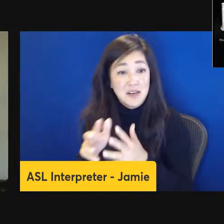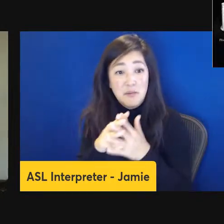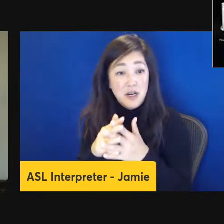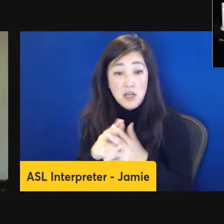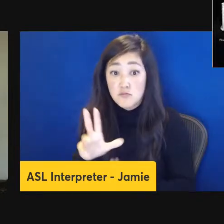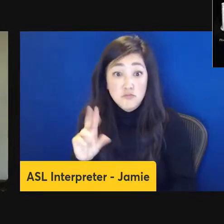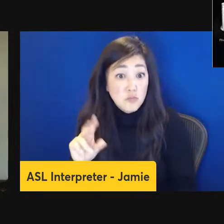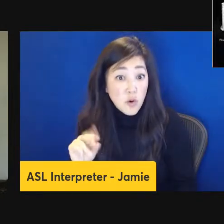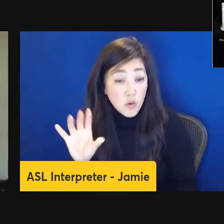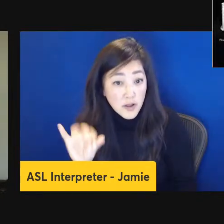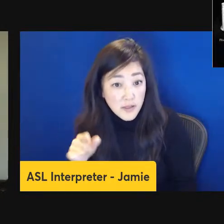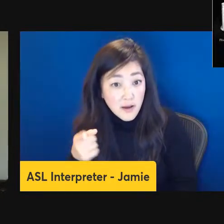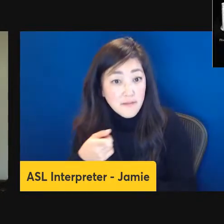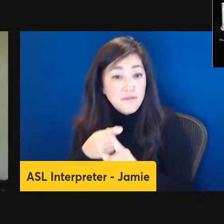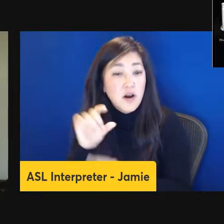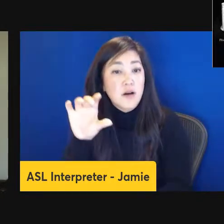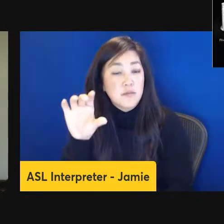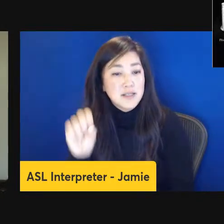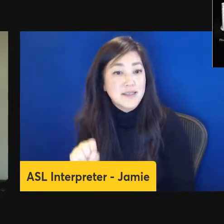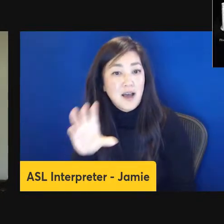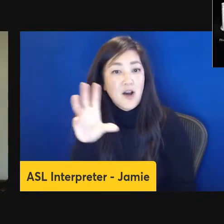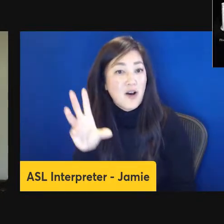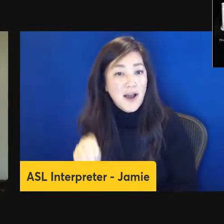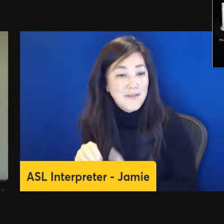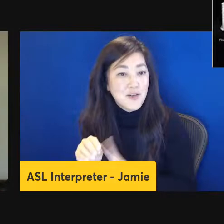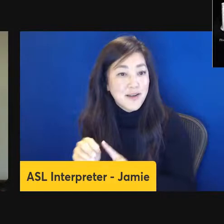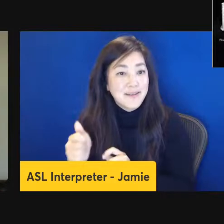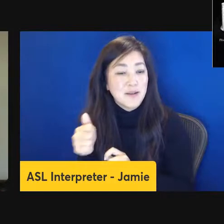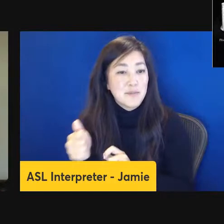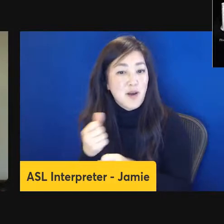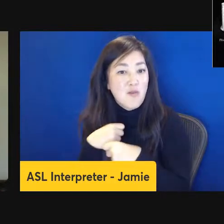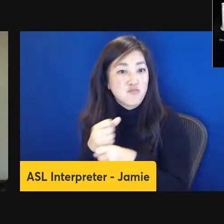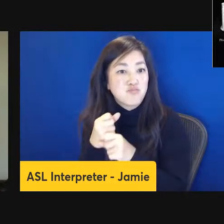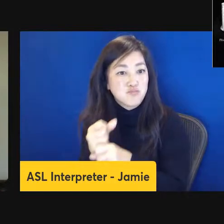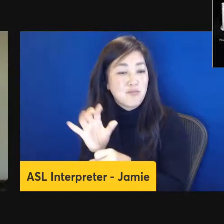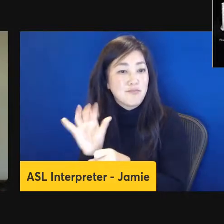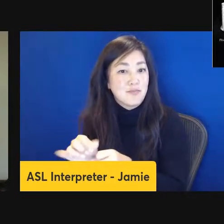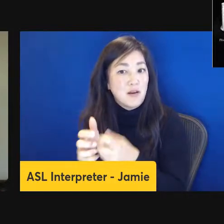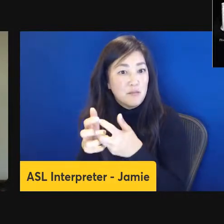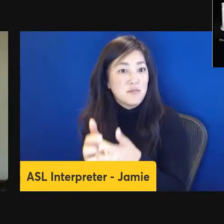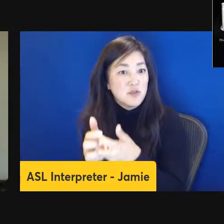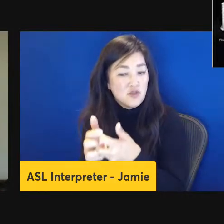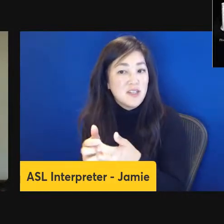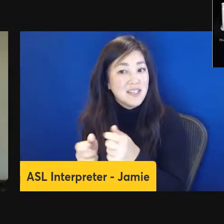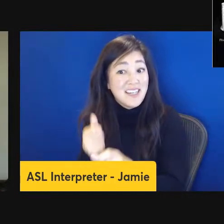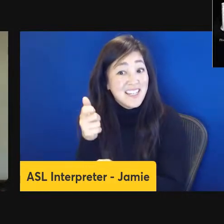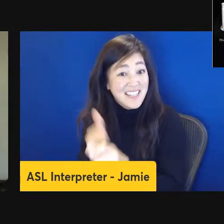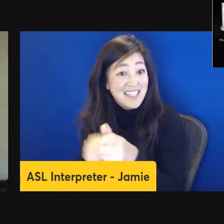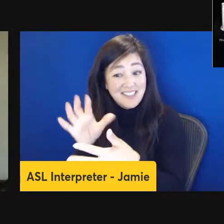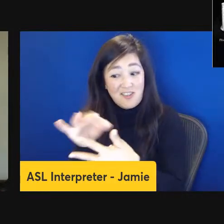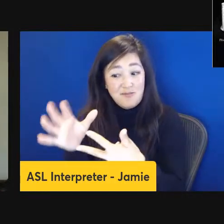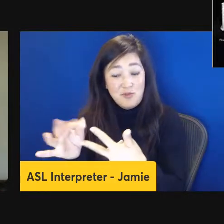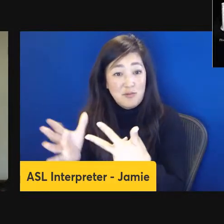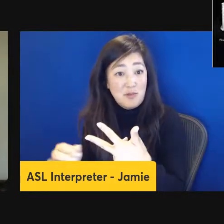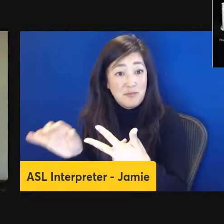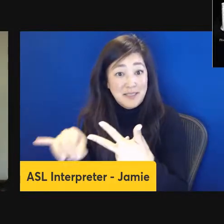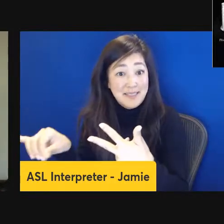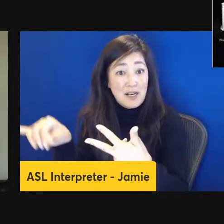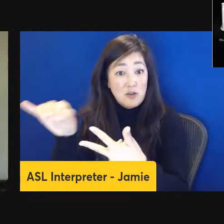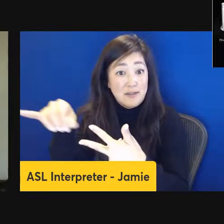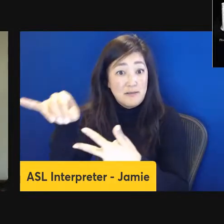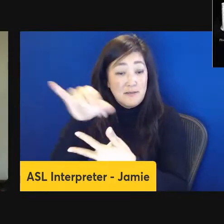was a South African manufacturer, and each of the options standards came from